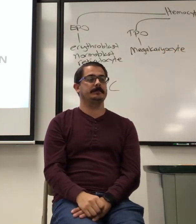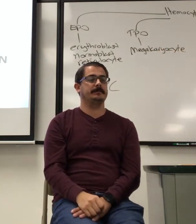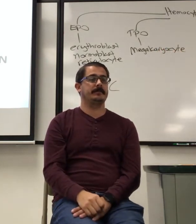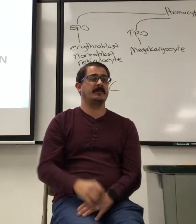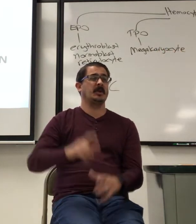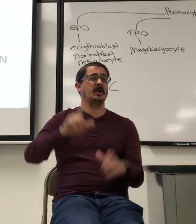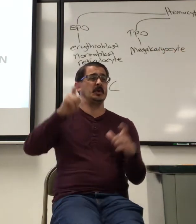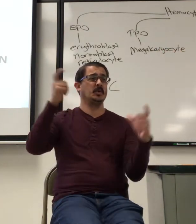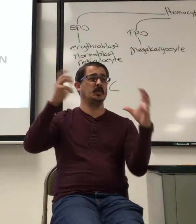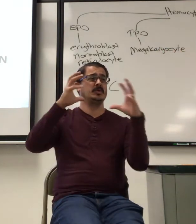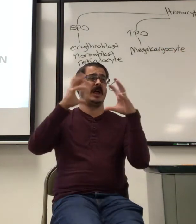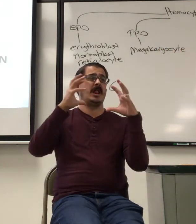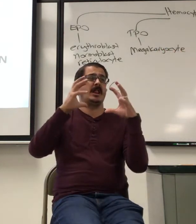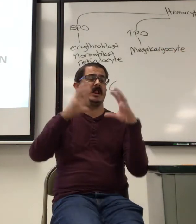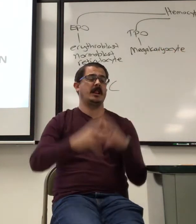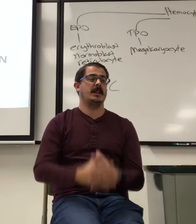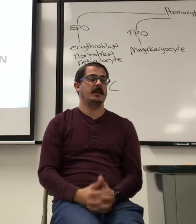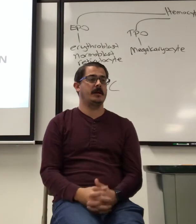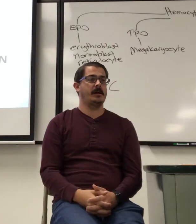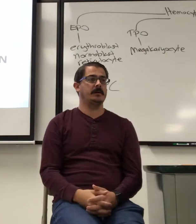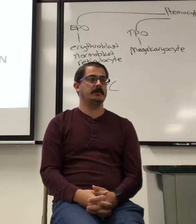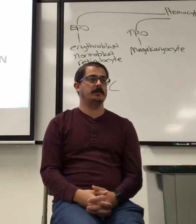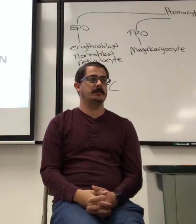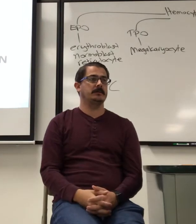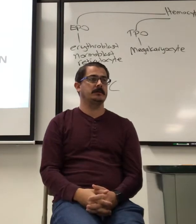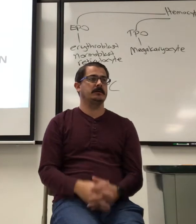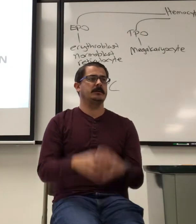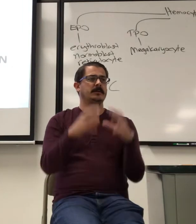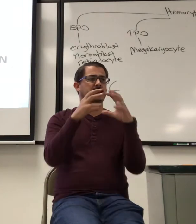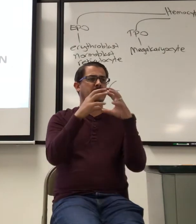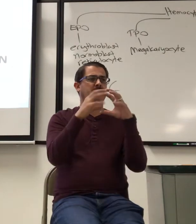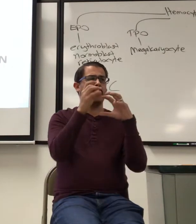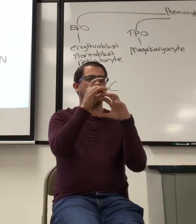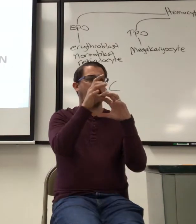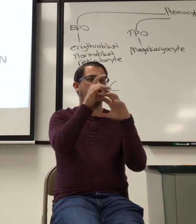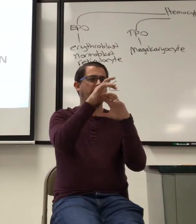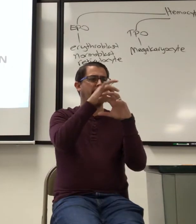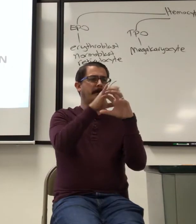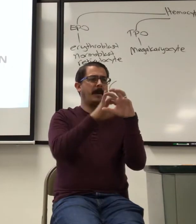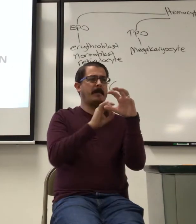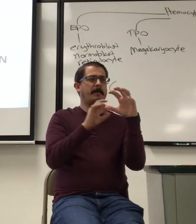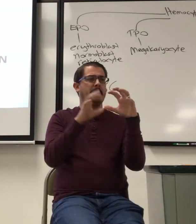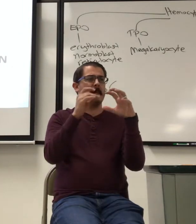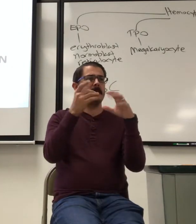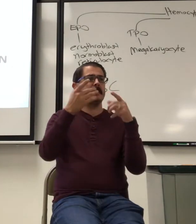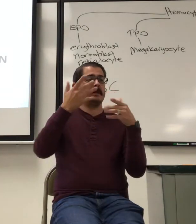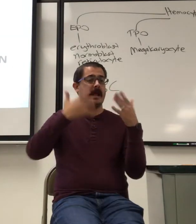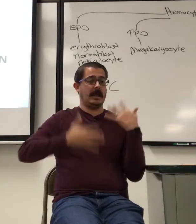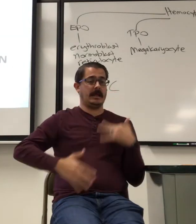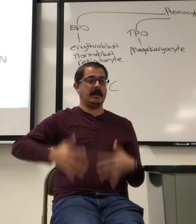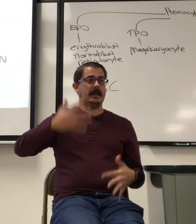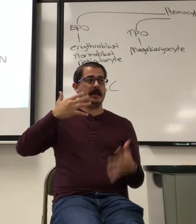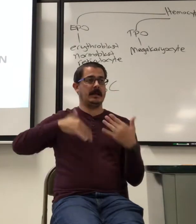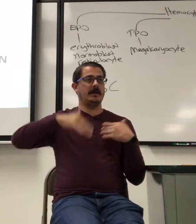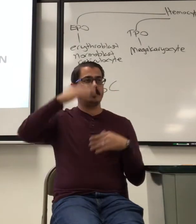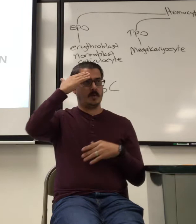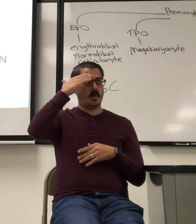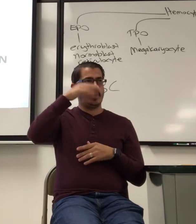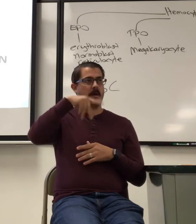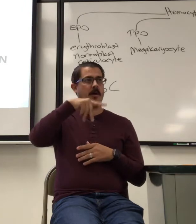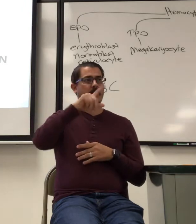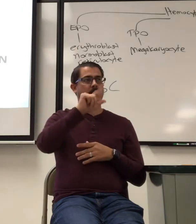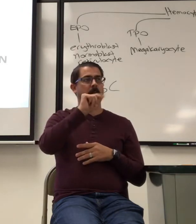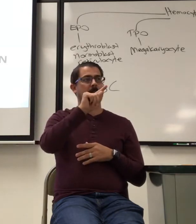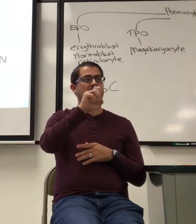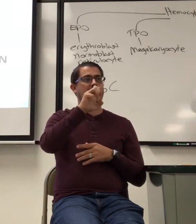Huge cell. Anyways, little flakes flake off of this big cell and enter the circulation. We know them as platelets in the